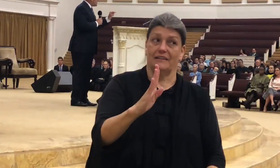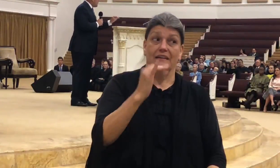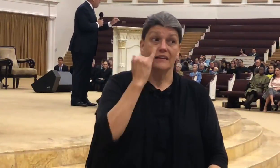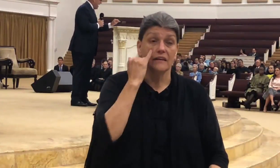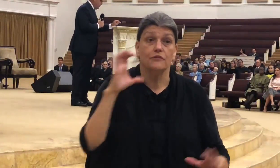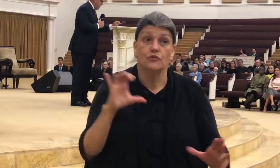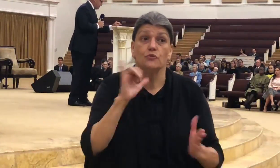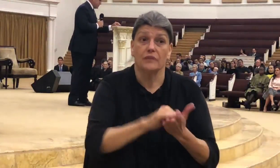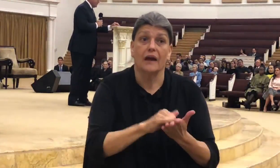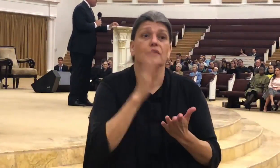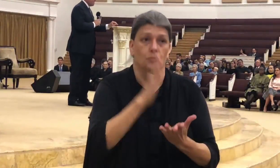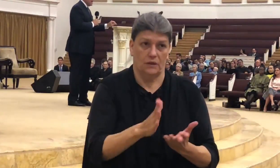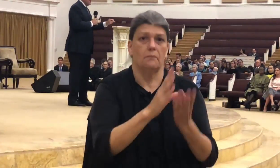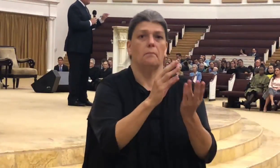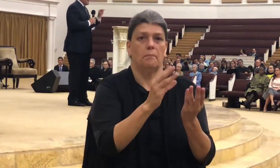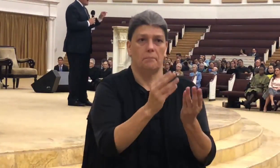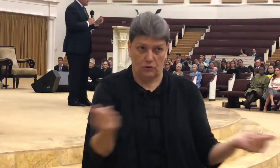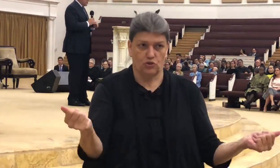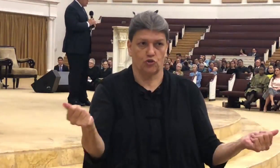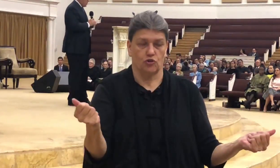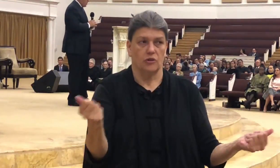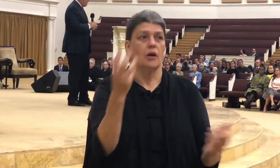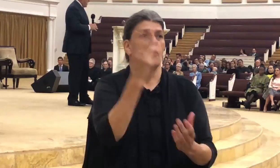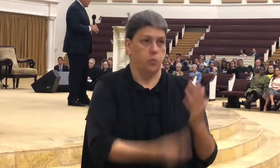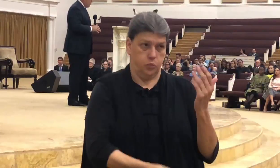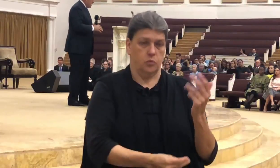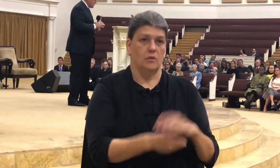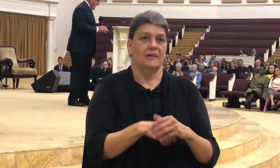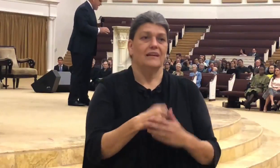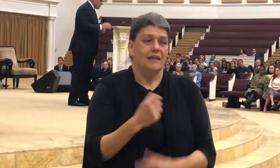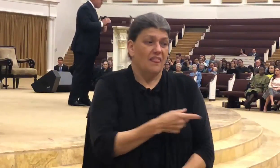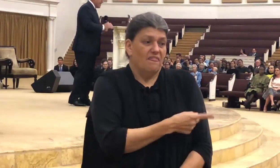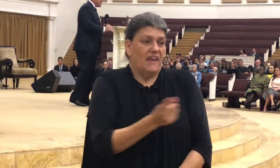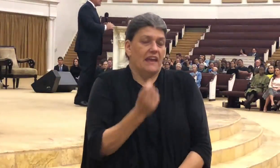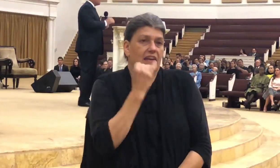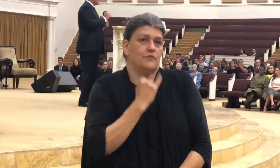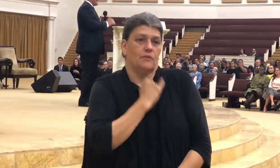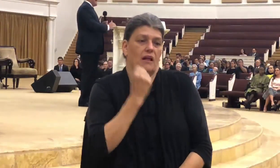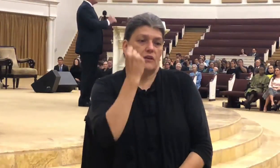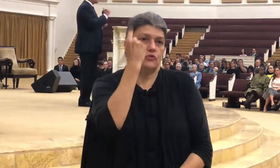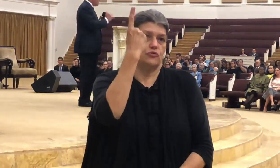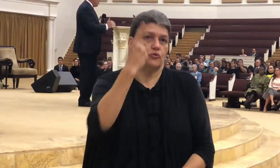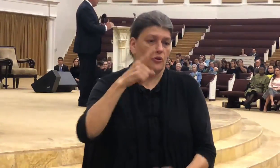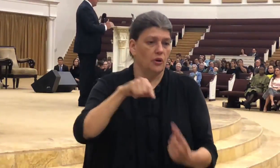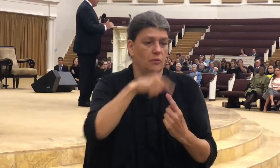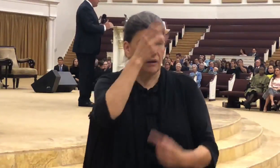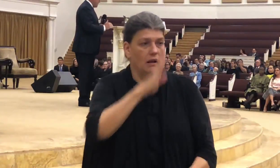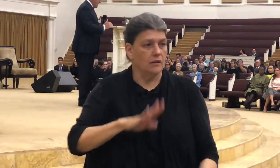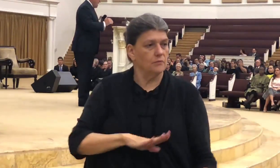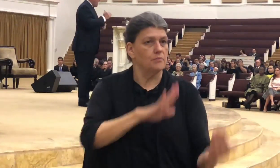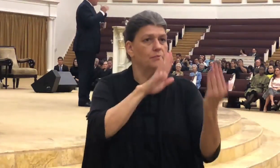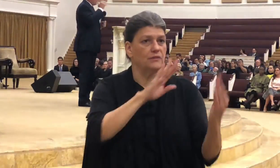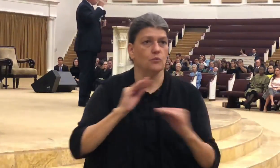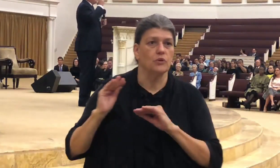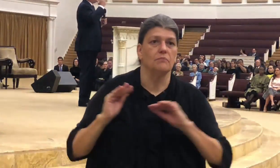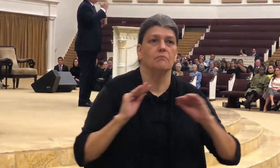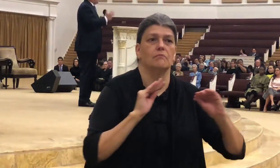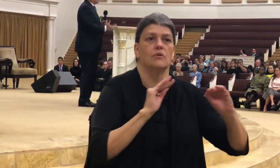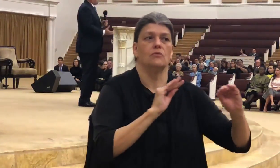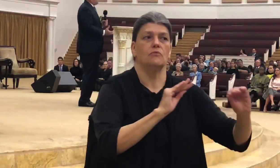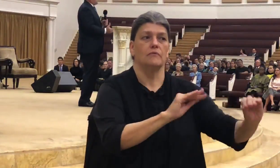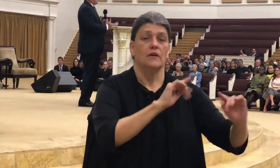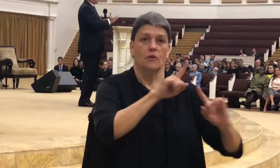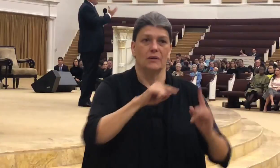so is to perish. They understood that when God's presence began to move, that when